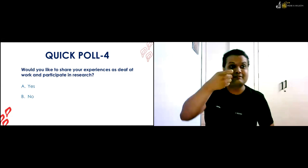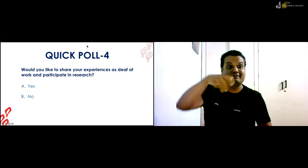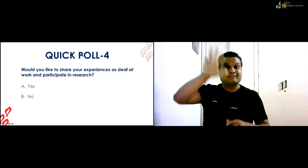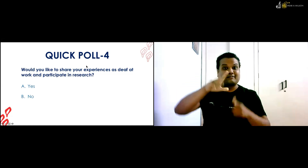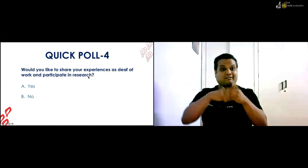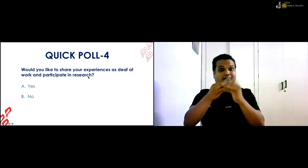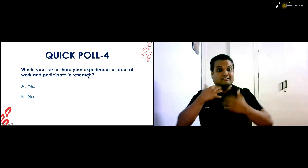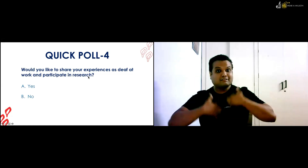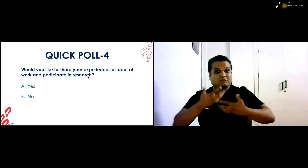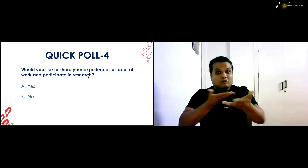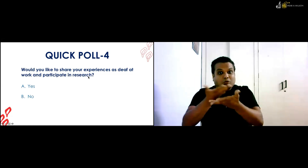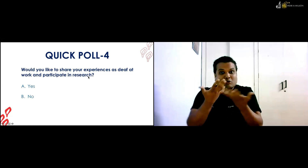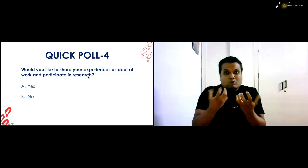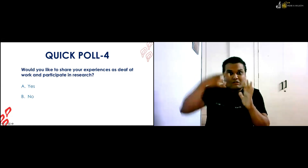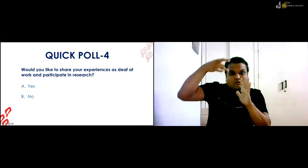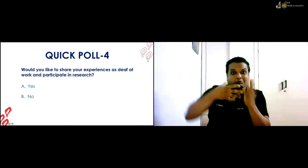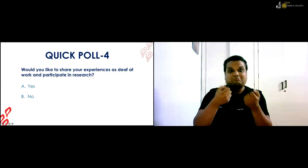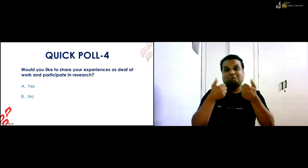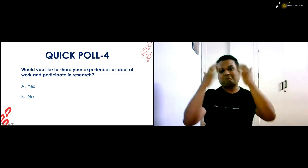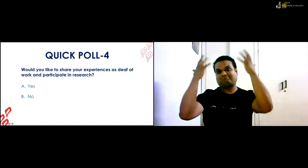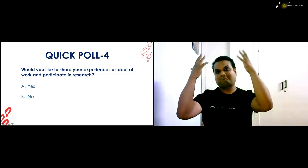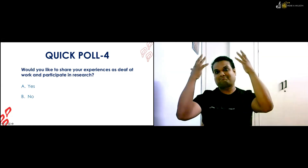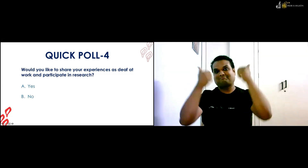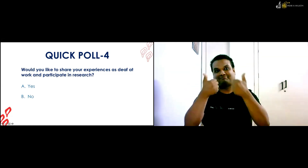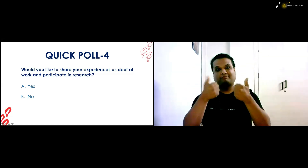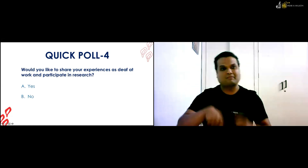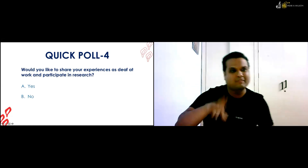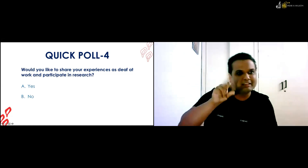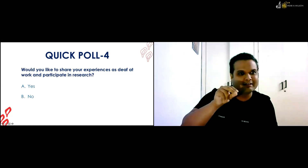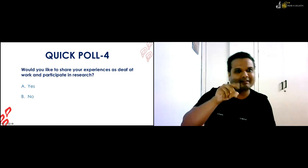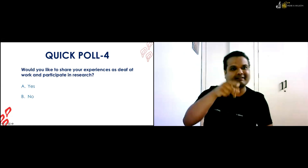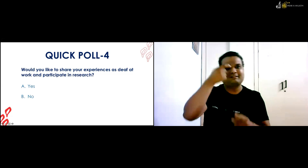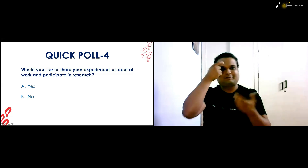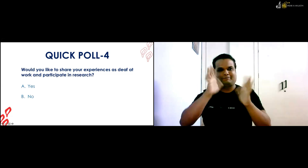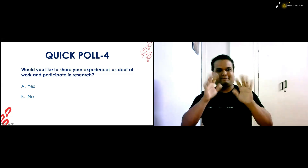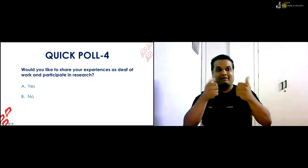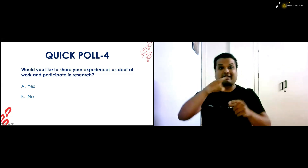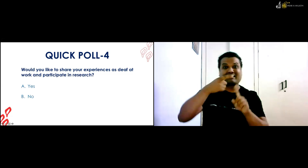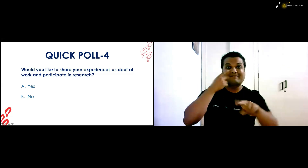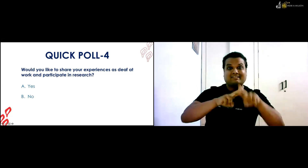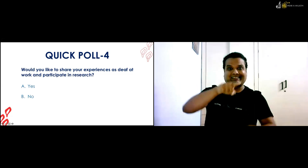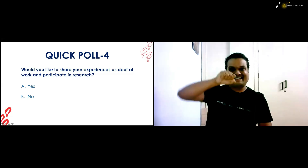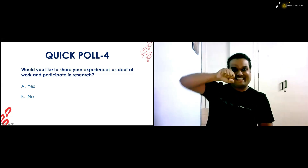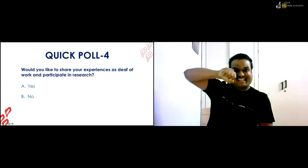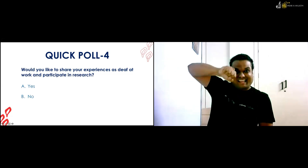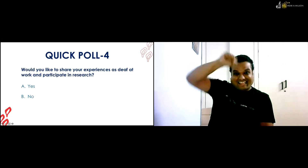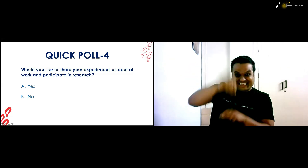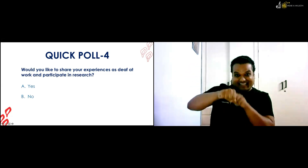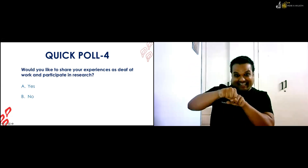Wow, it's amazing. 79% have said yes, they would like to share their experience. Wow.